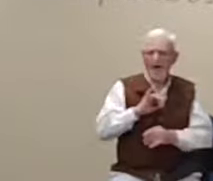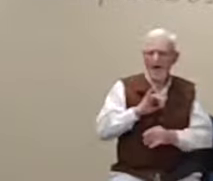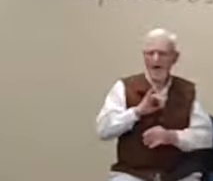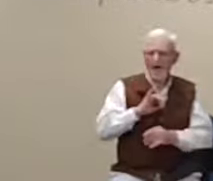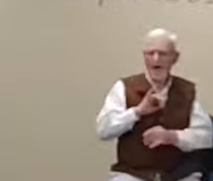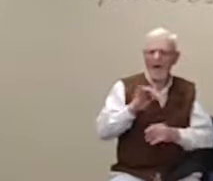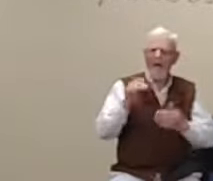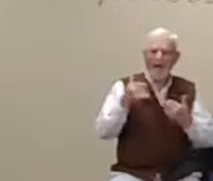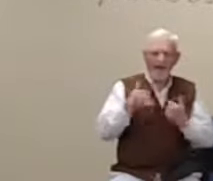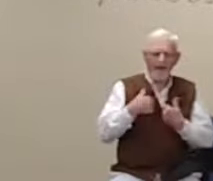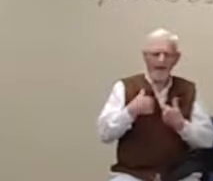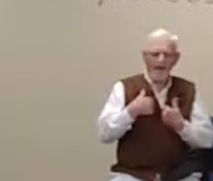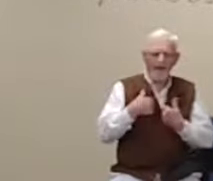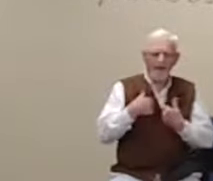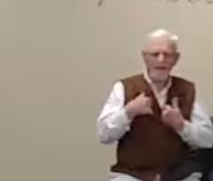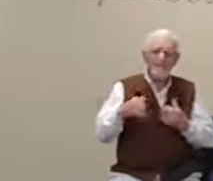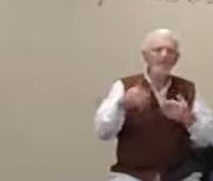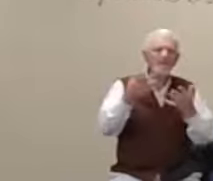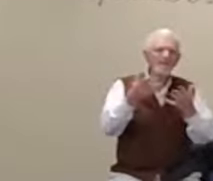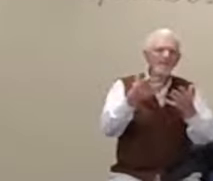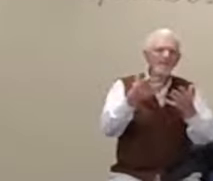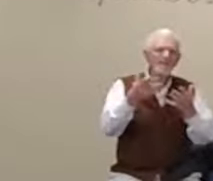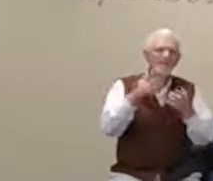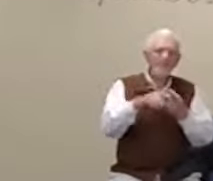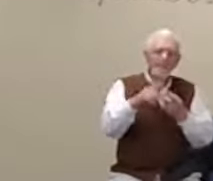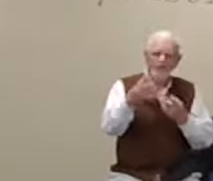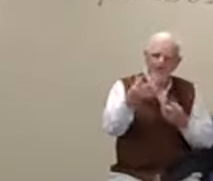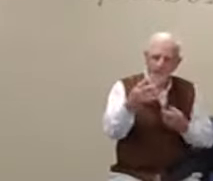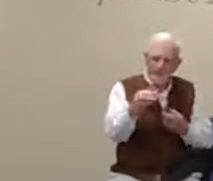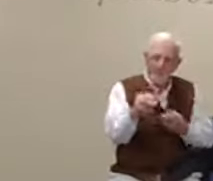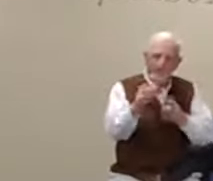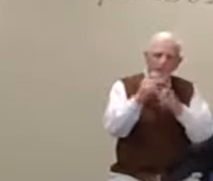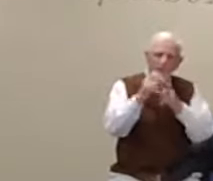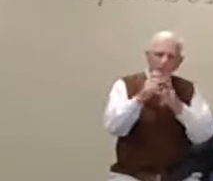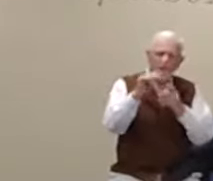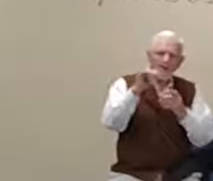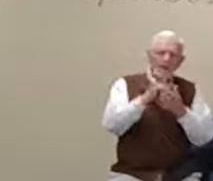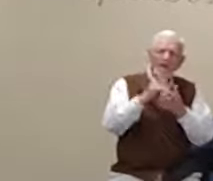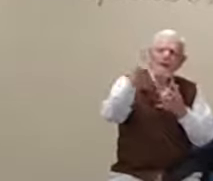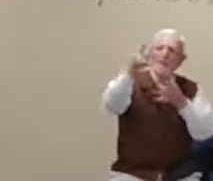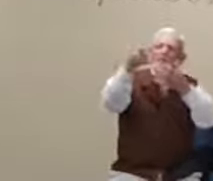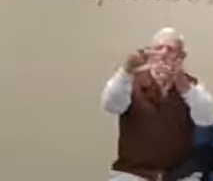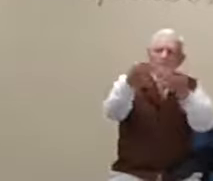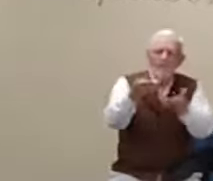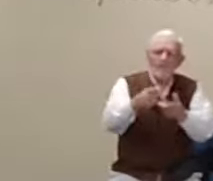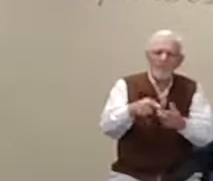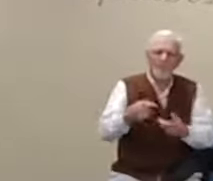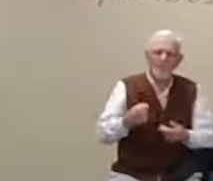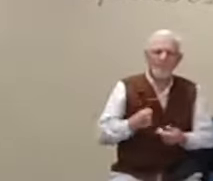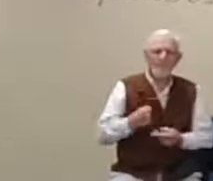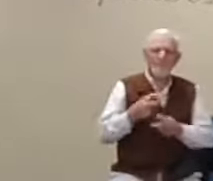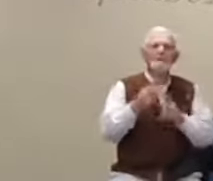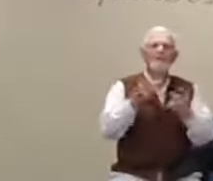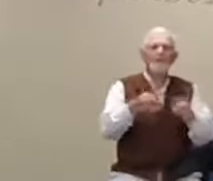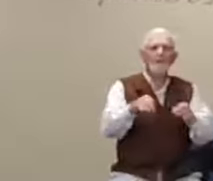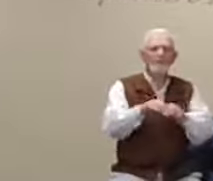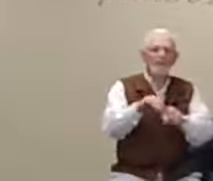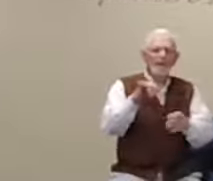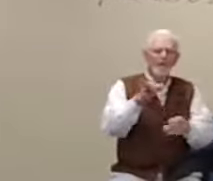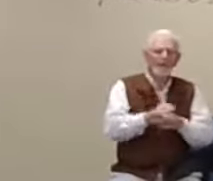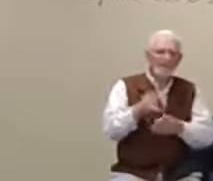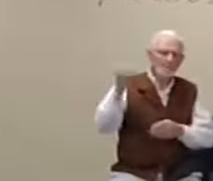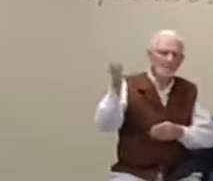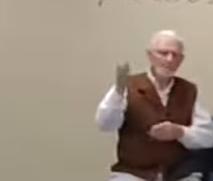I have, notice past tense, I have given unto them the words which thou gavest me. Next very important part of